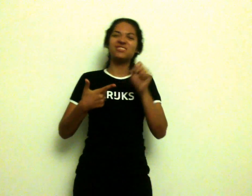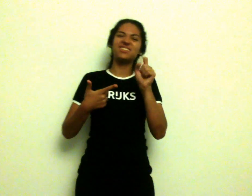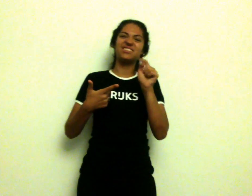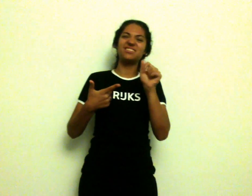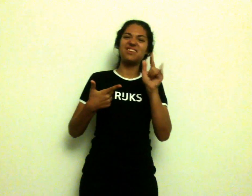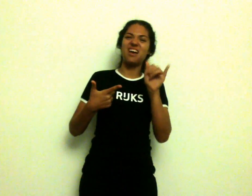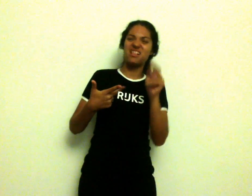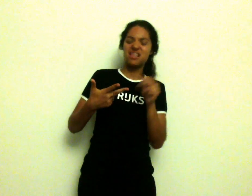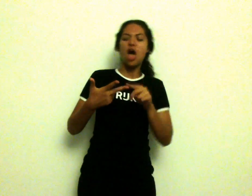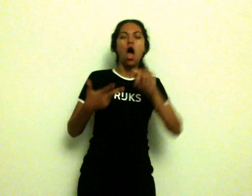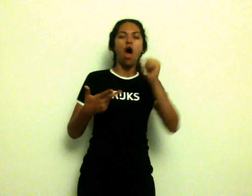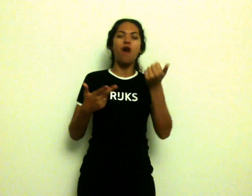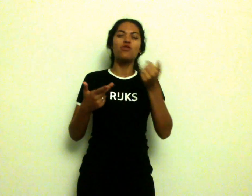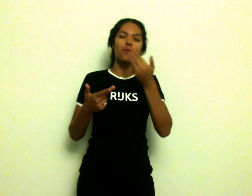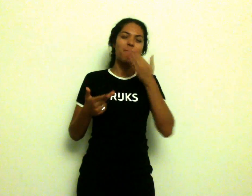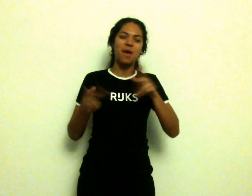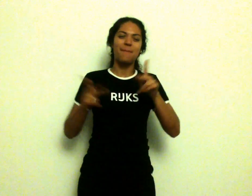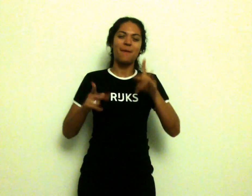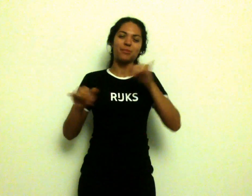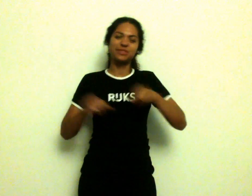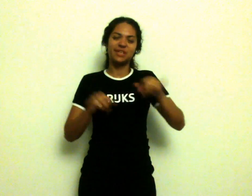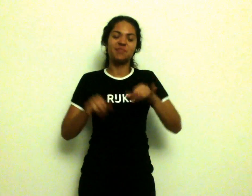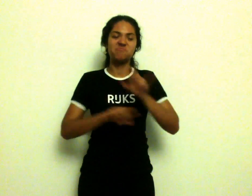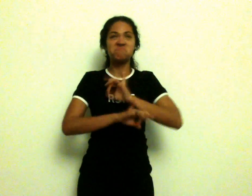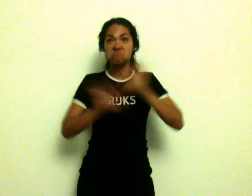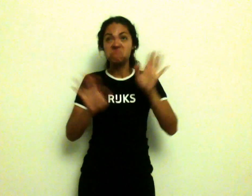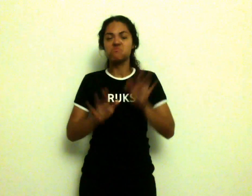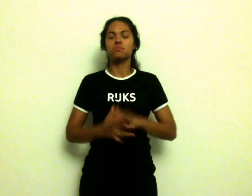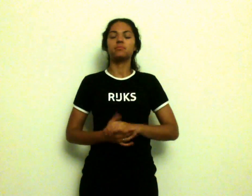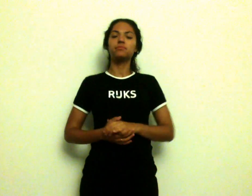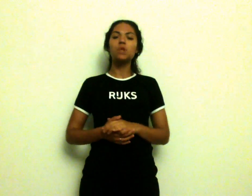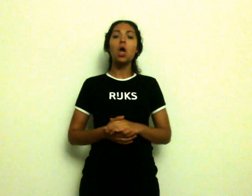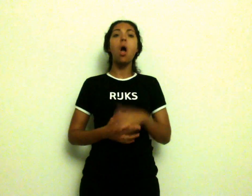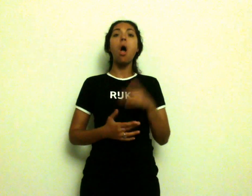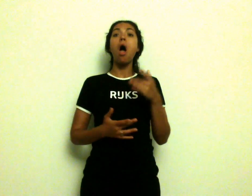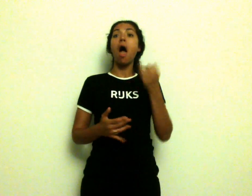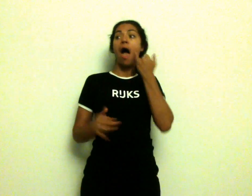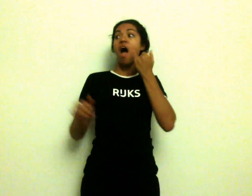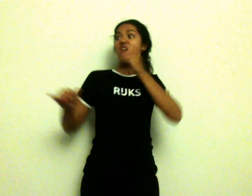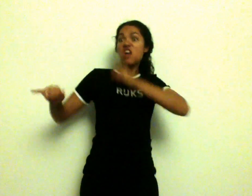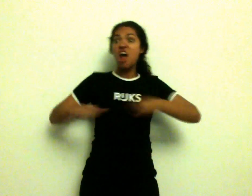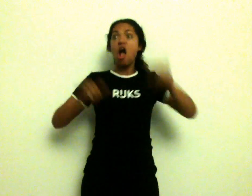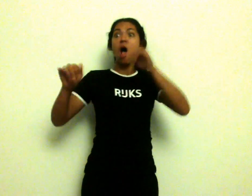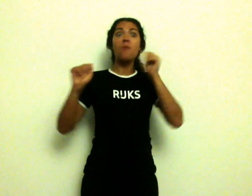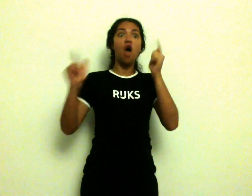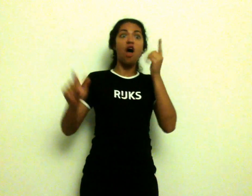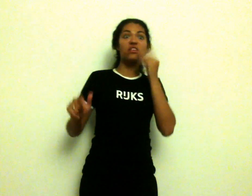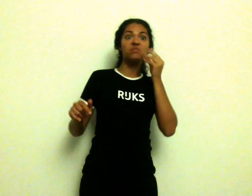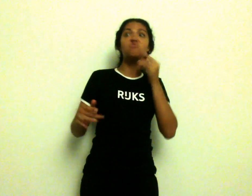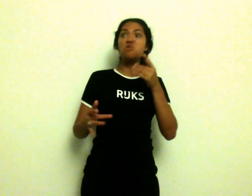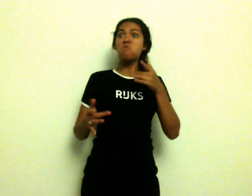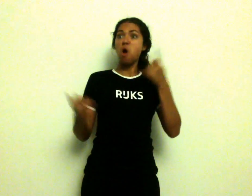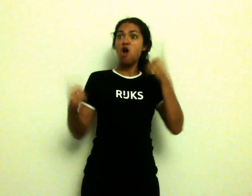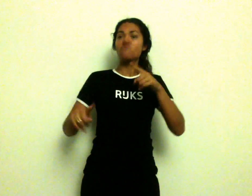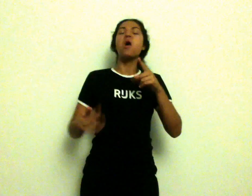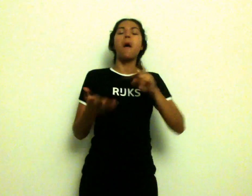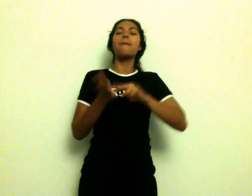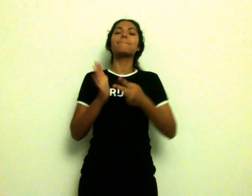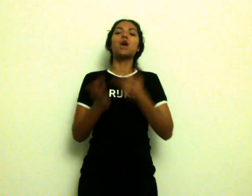Khan. We believe in Masters and Johnson. What's selected is average, what's average is normal, what's normal is good. We believe in total